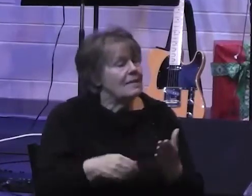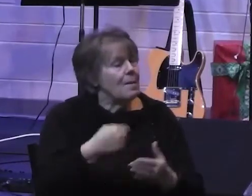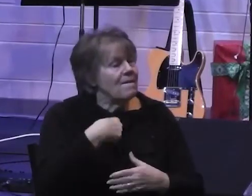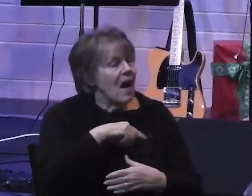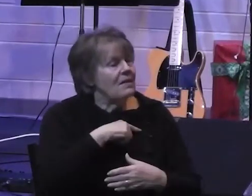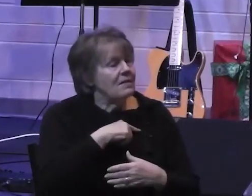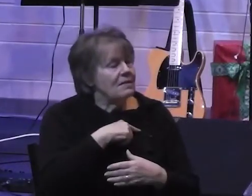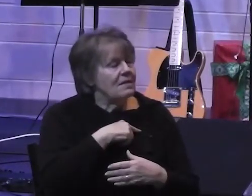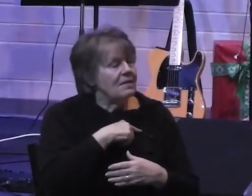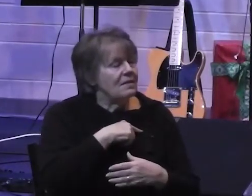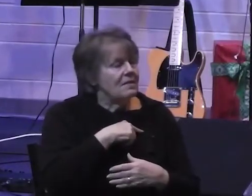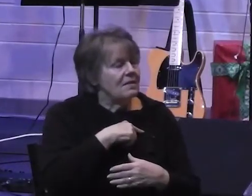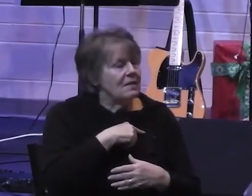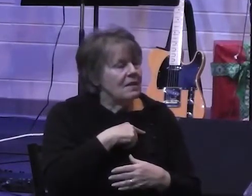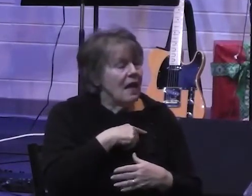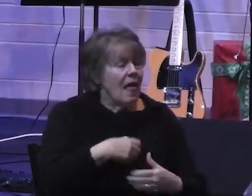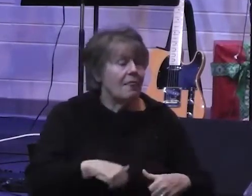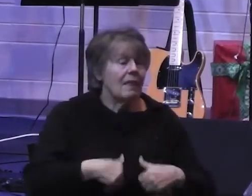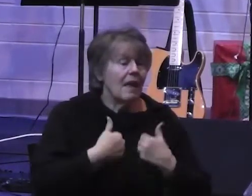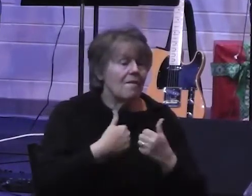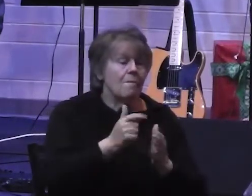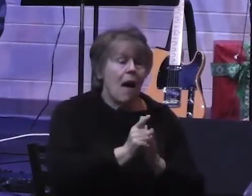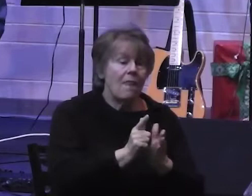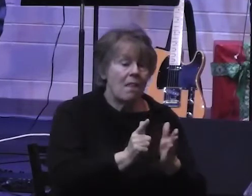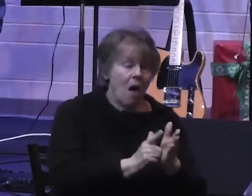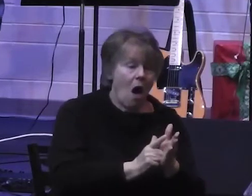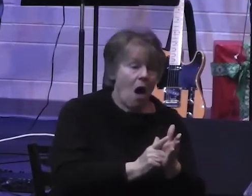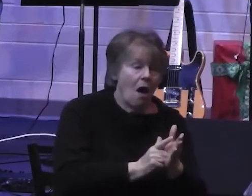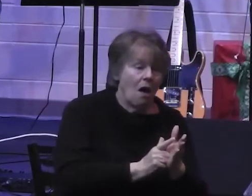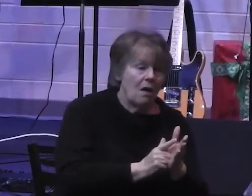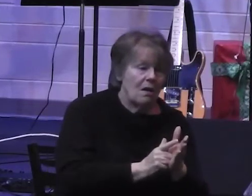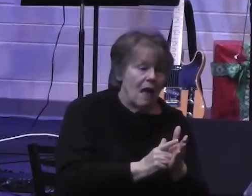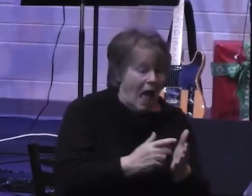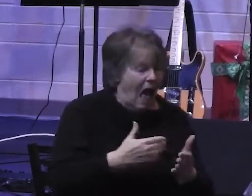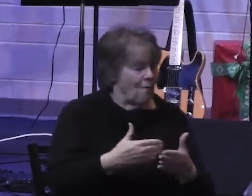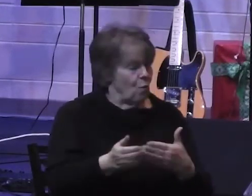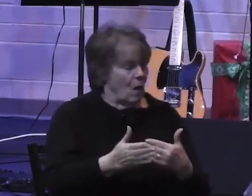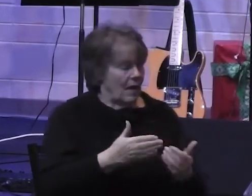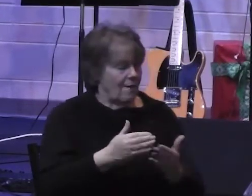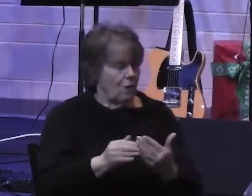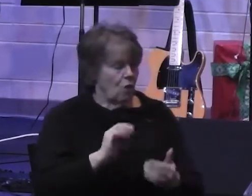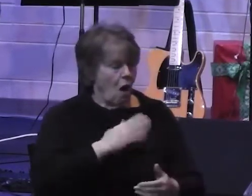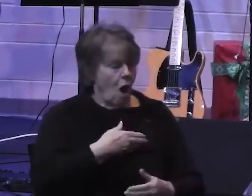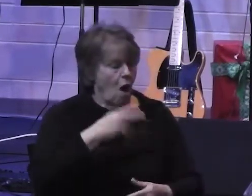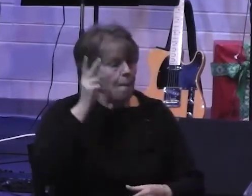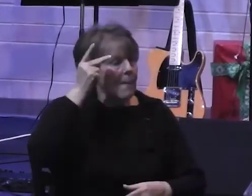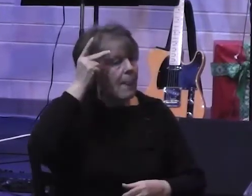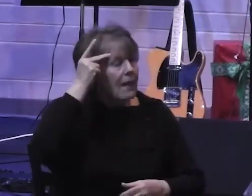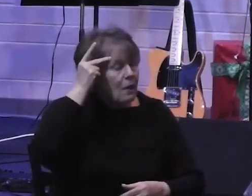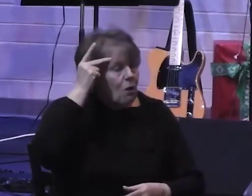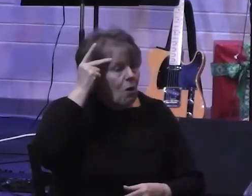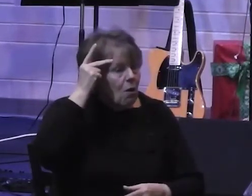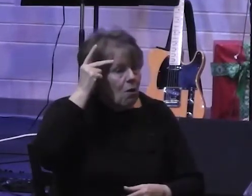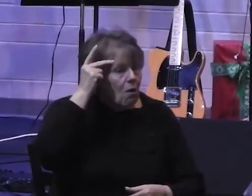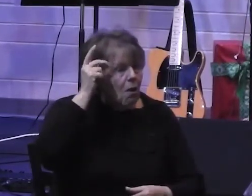Some of us live by the law of whatever our political beliefs are.